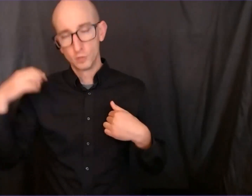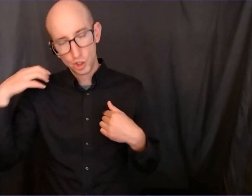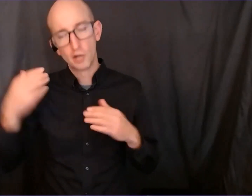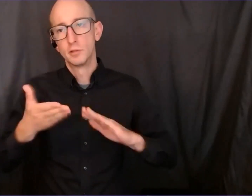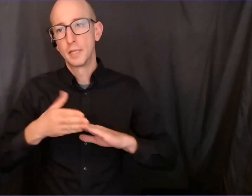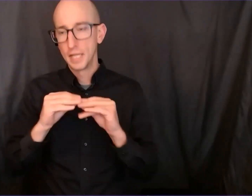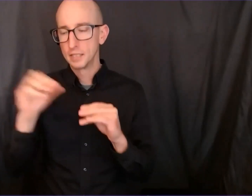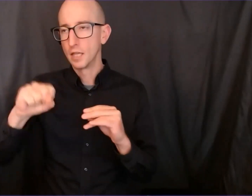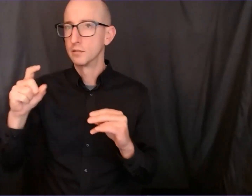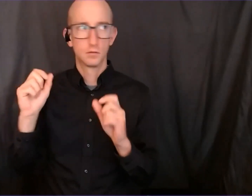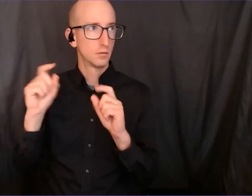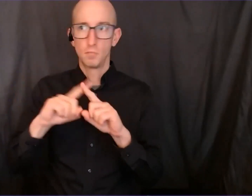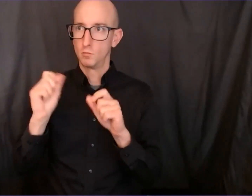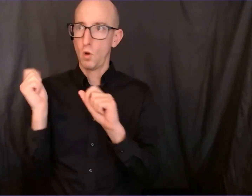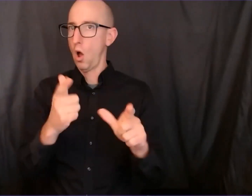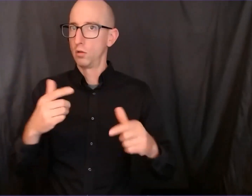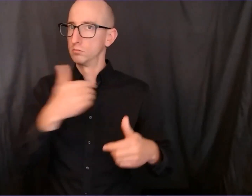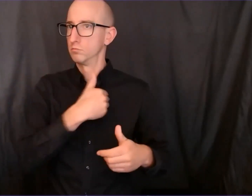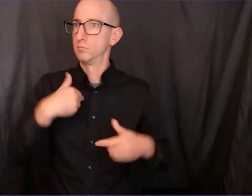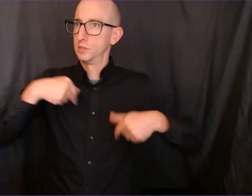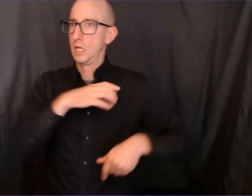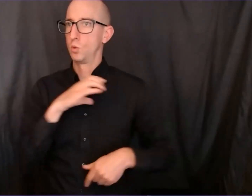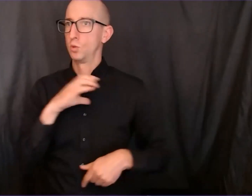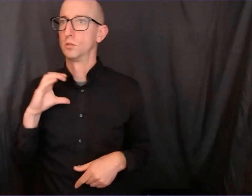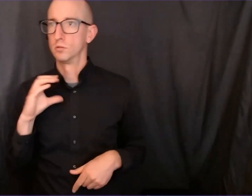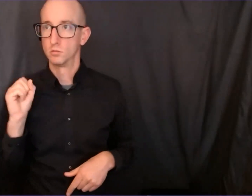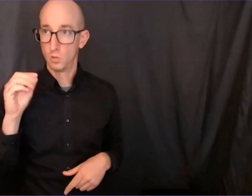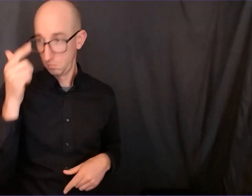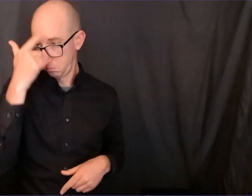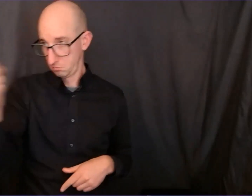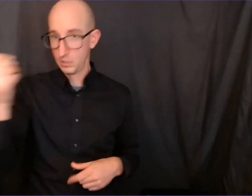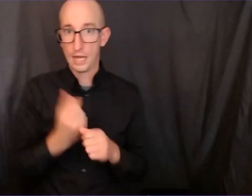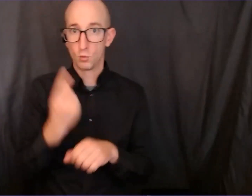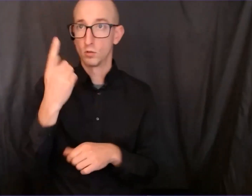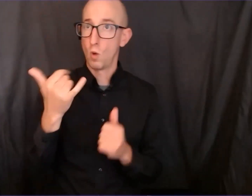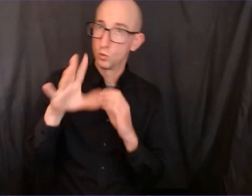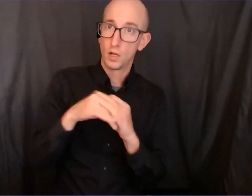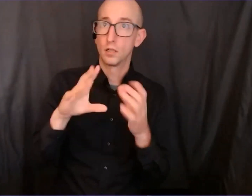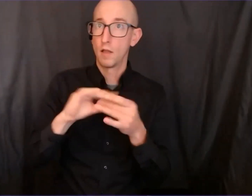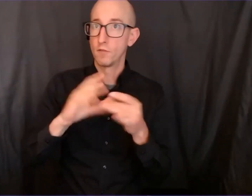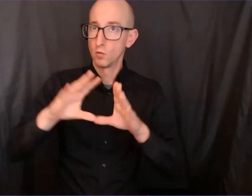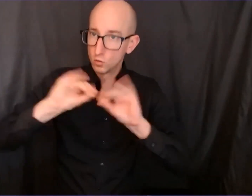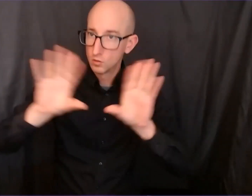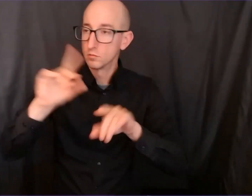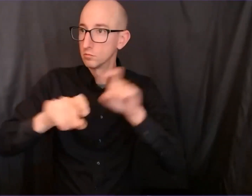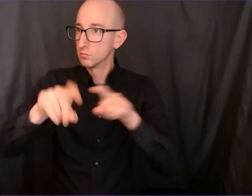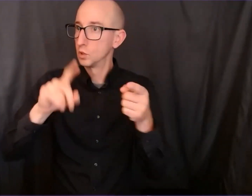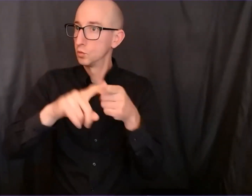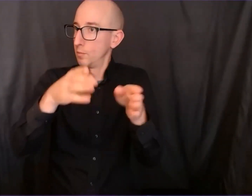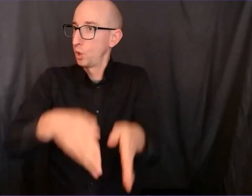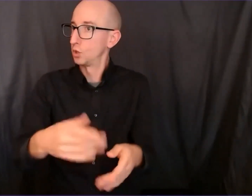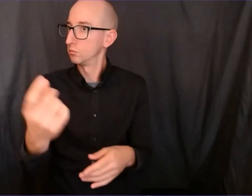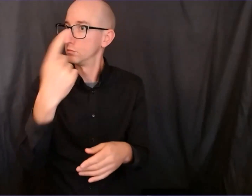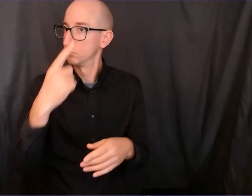of council members. And so if anyone wants to make a comment or a clarifying question, please feel free to raise